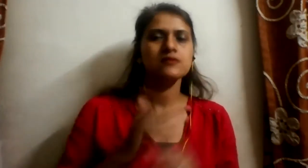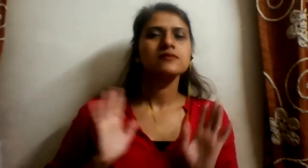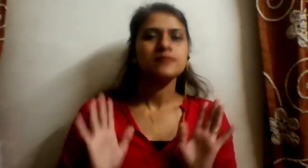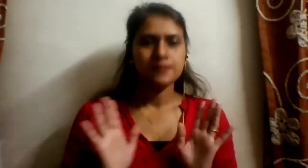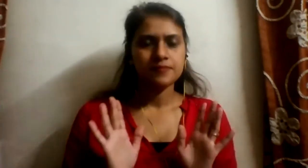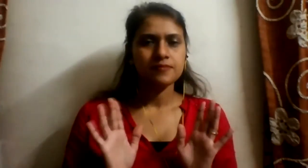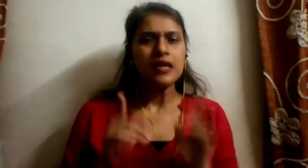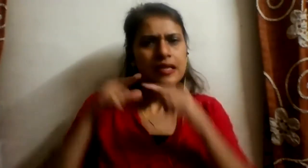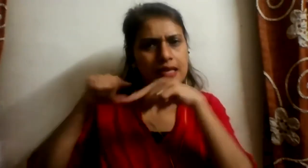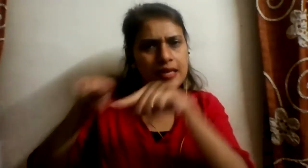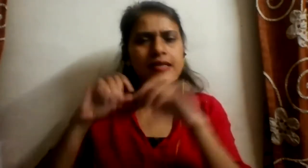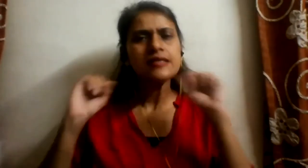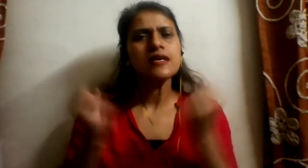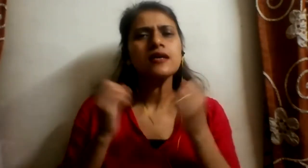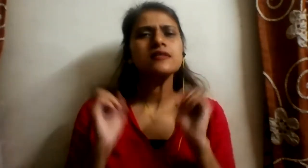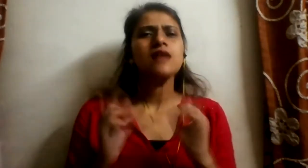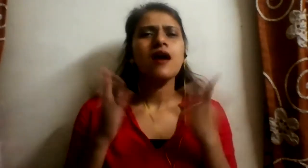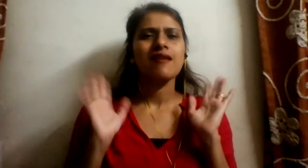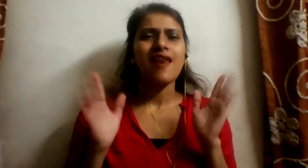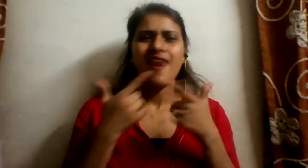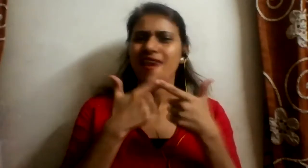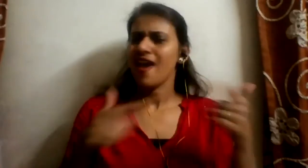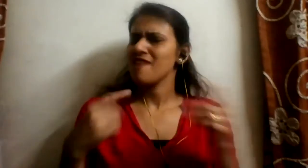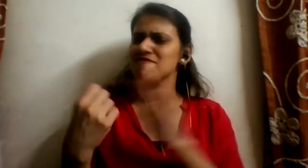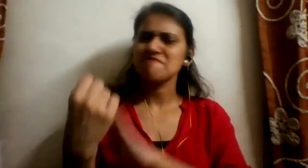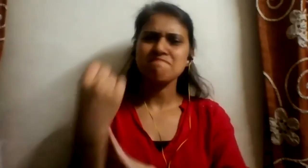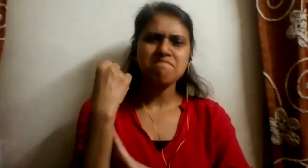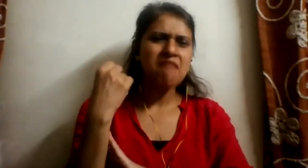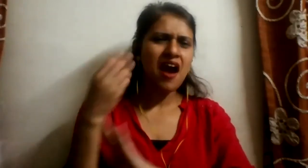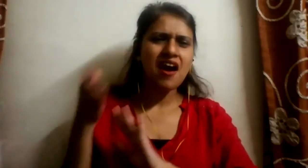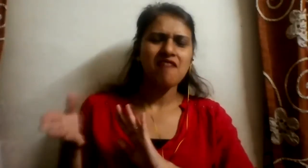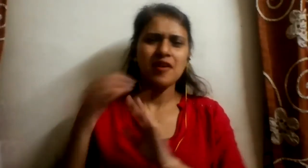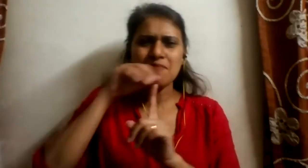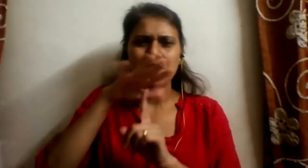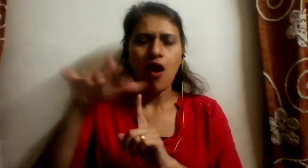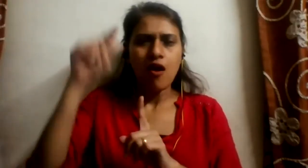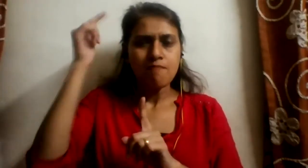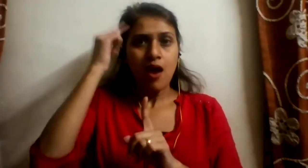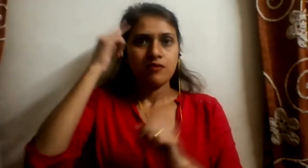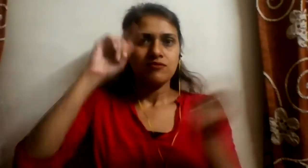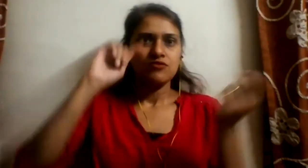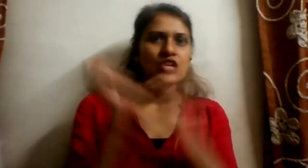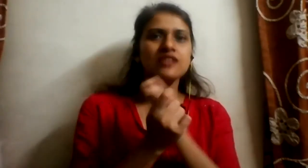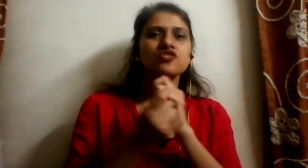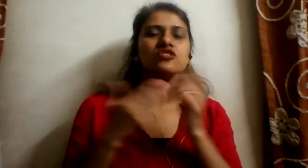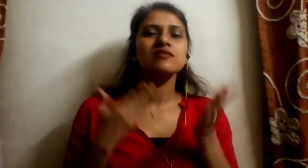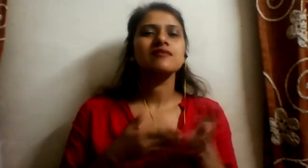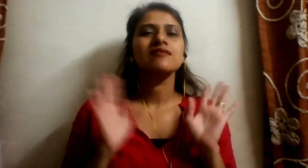there, because language has the power to impact your thoughts. As the thoughts have power to impact your language, it's